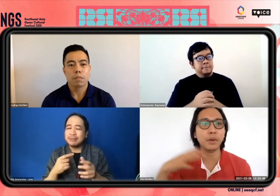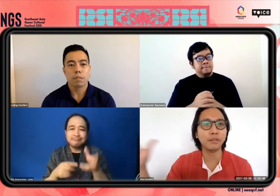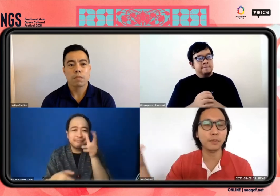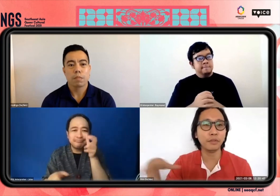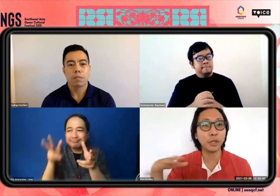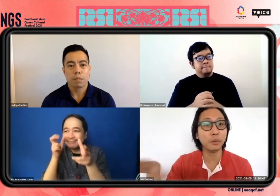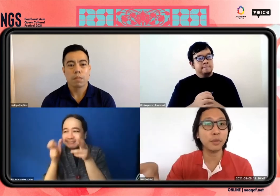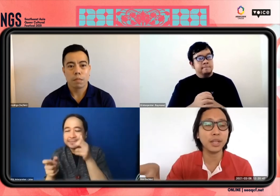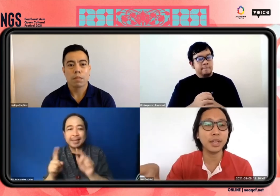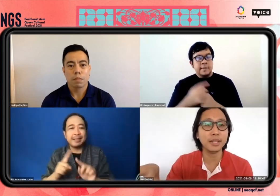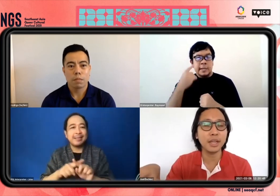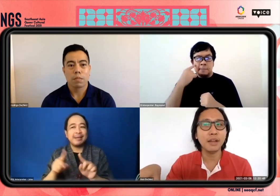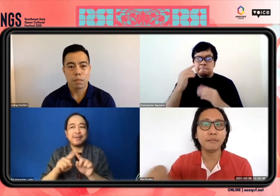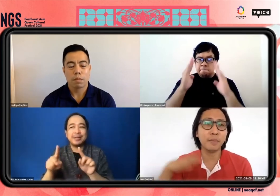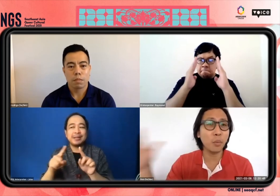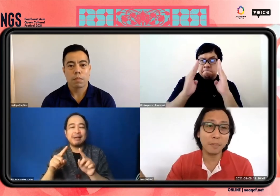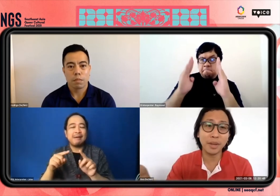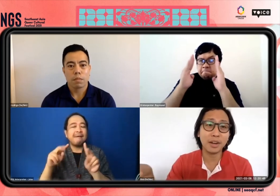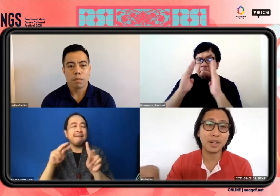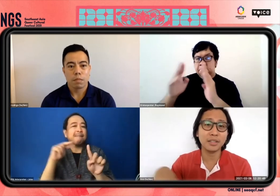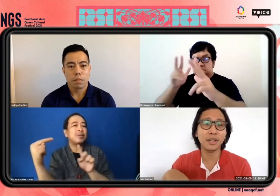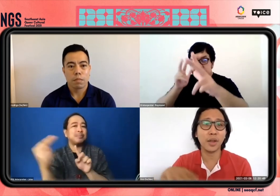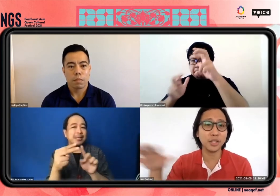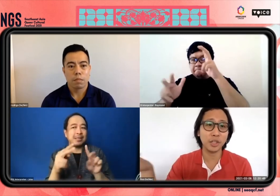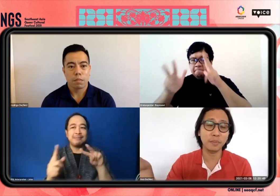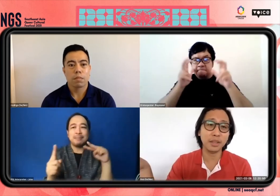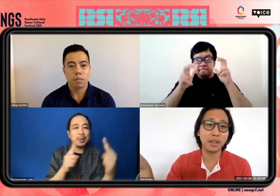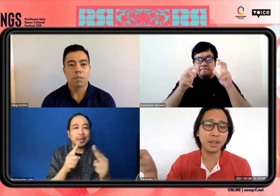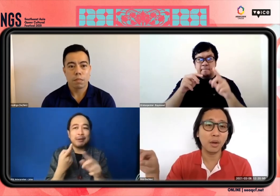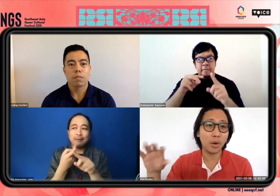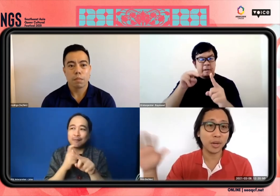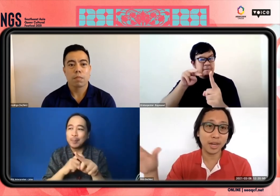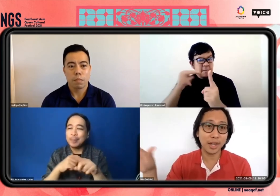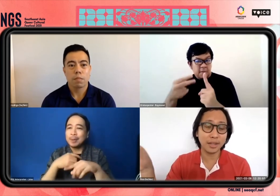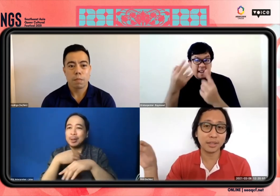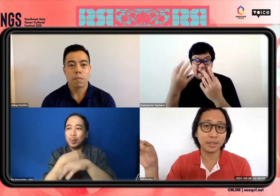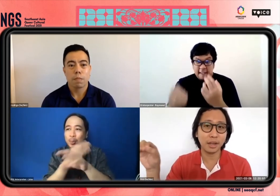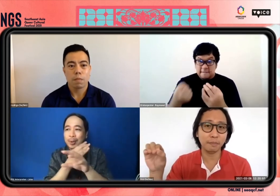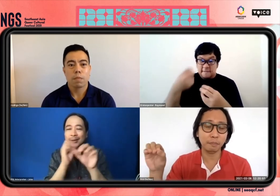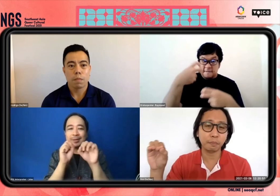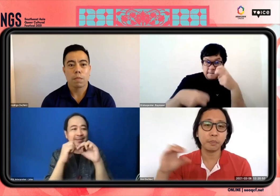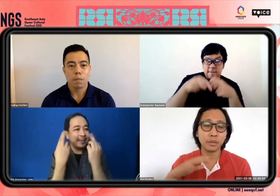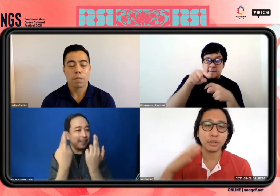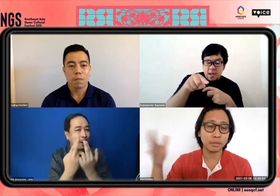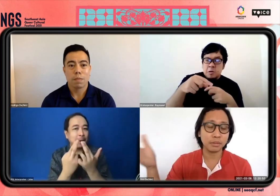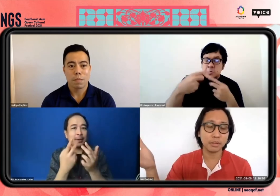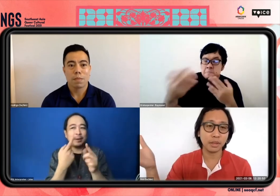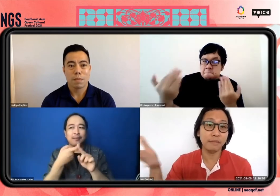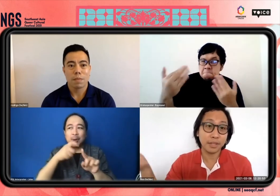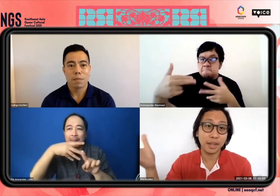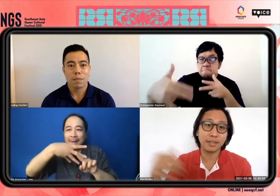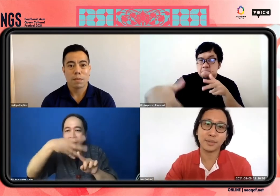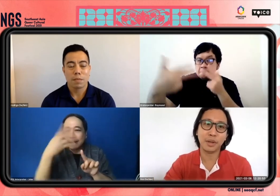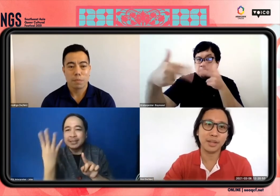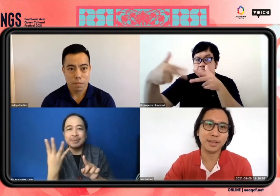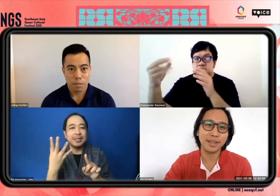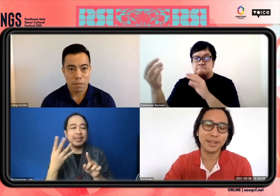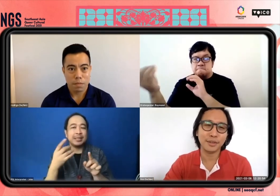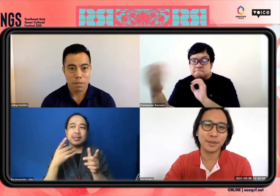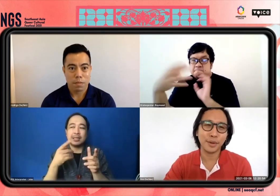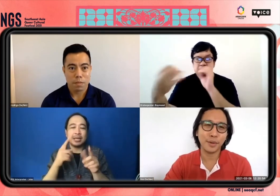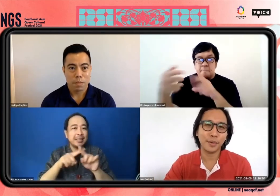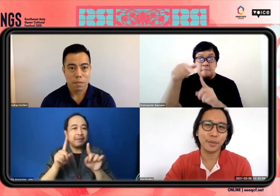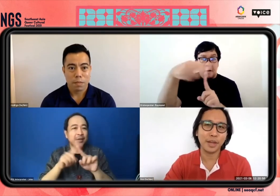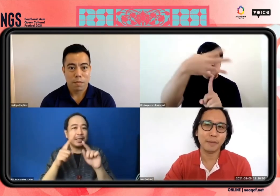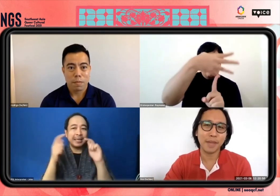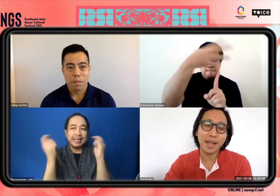the people, from different communities, from the webinars, you know, LGBT organized events like this one.